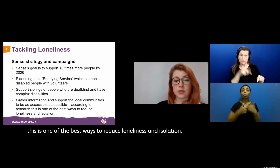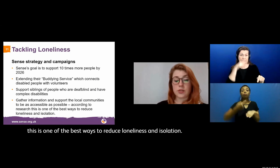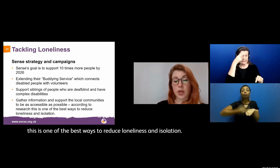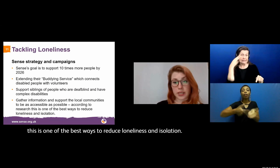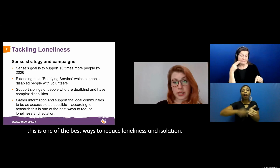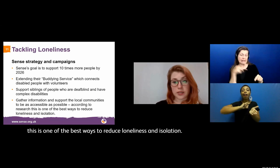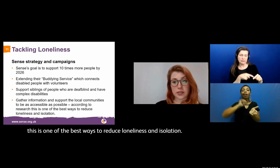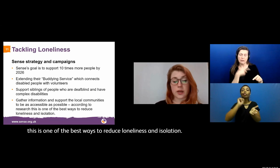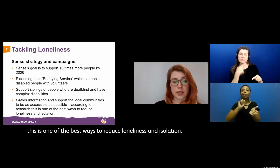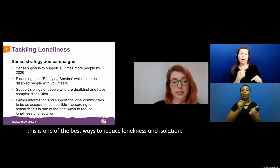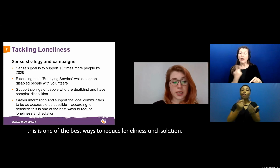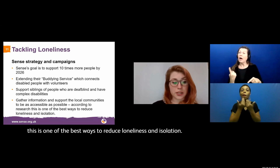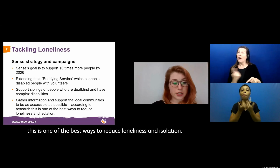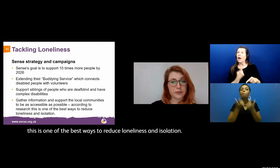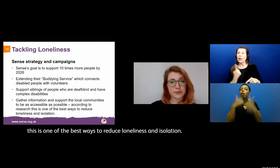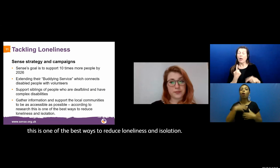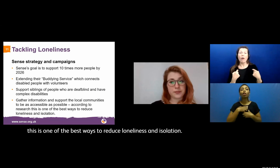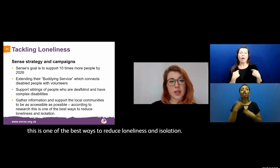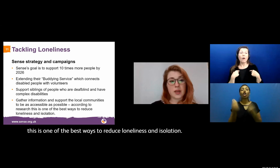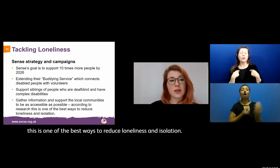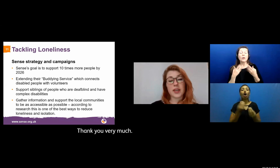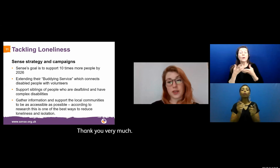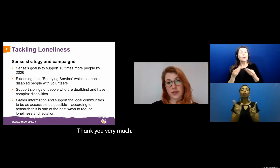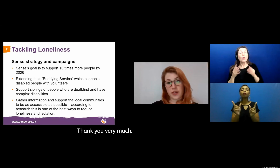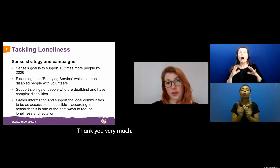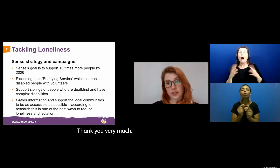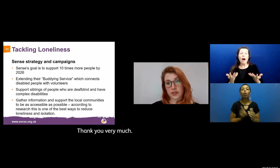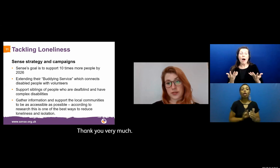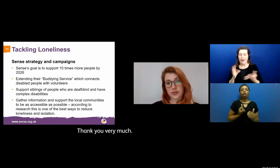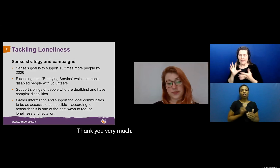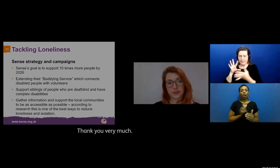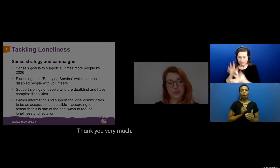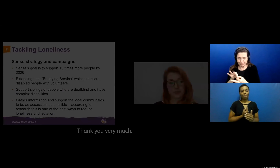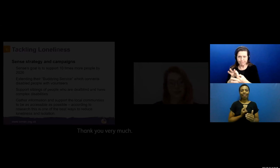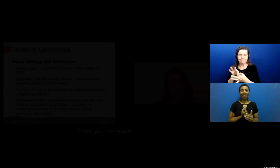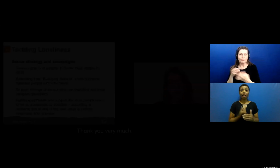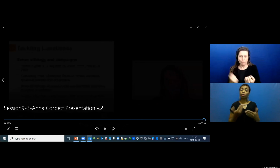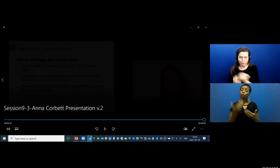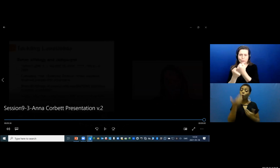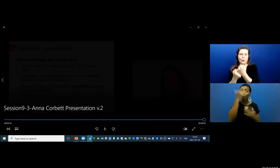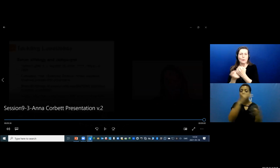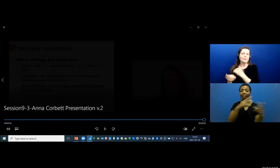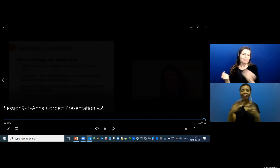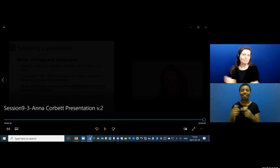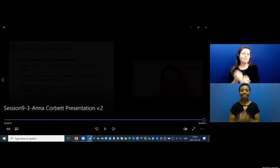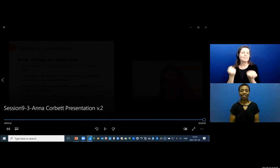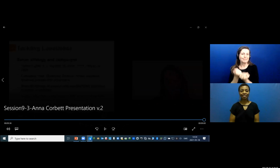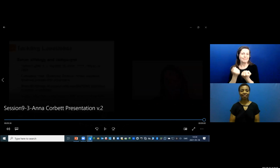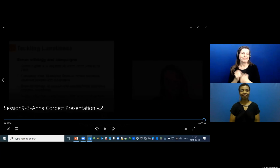ways to reduce loneliness and isolation. Thank you very much.